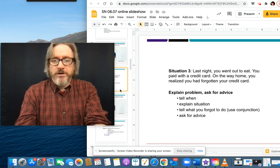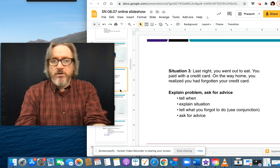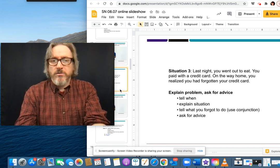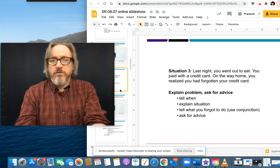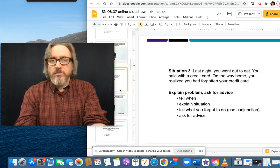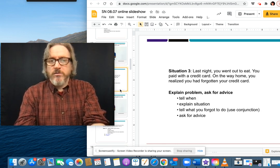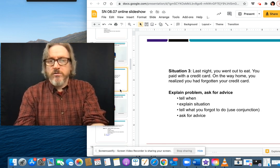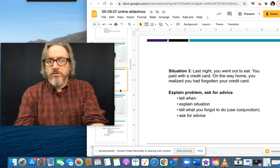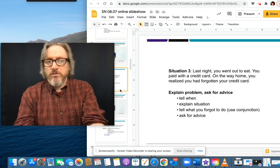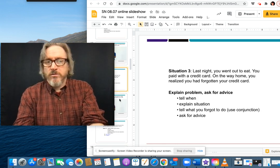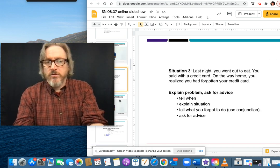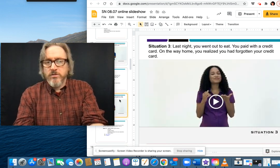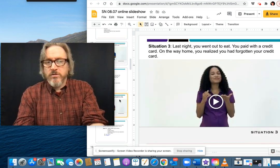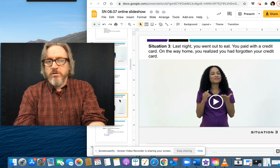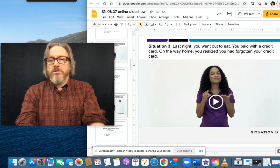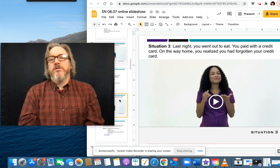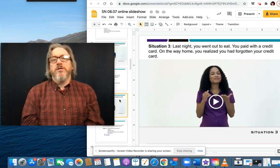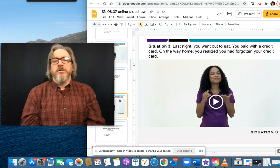So here you go.